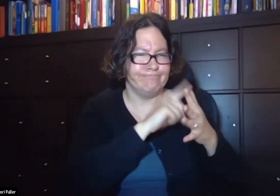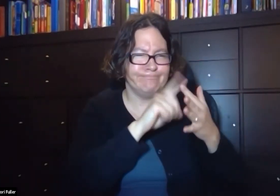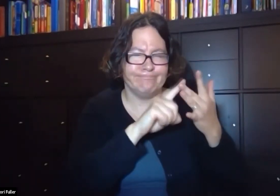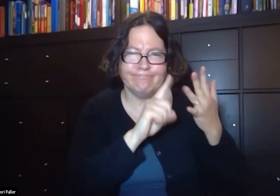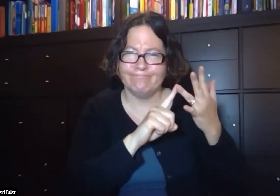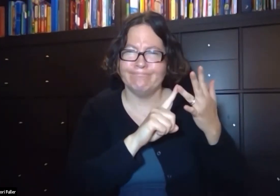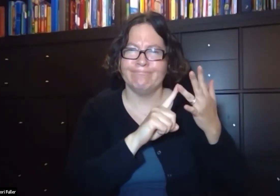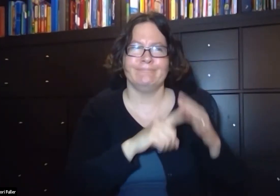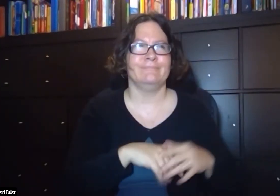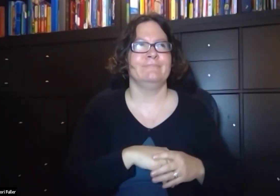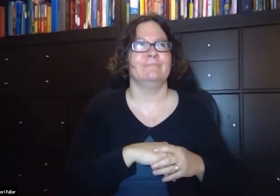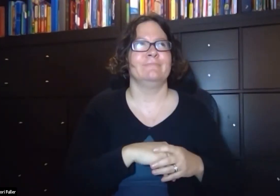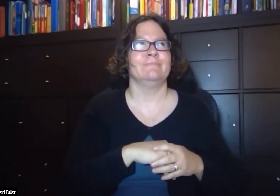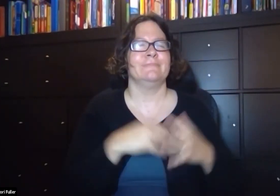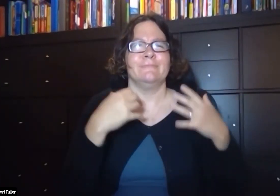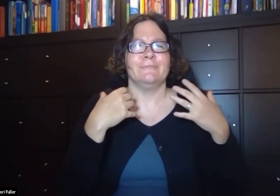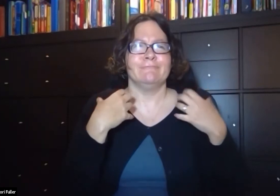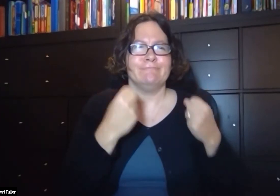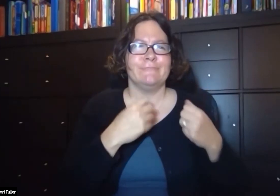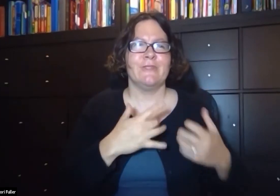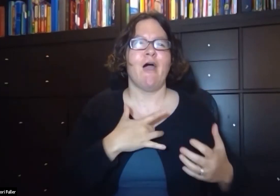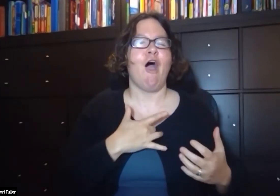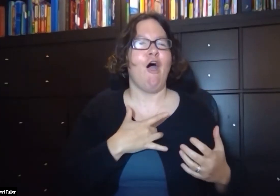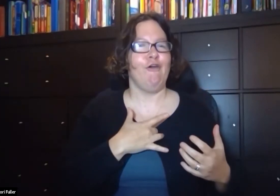prioritize relationships.